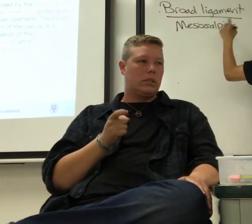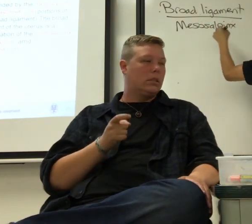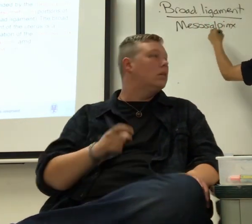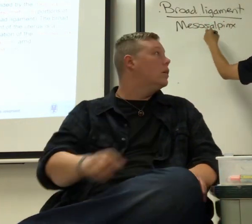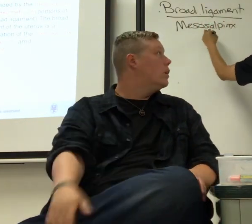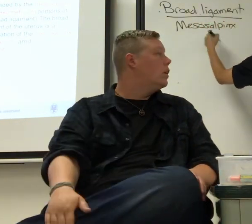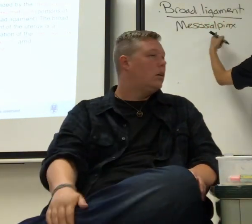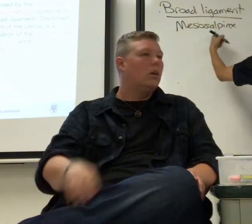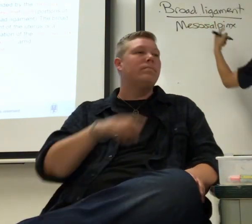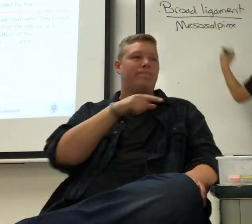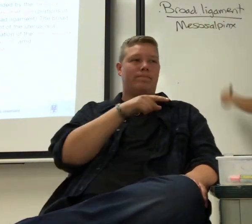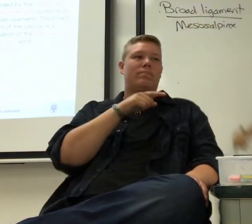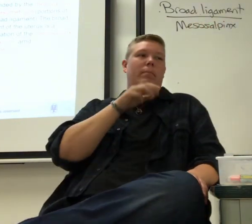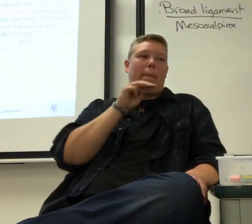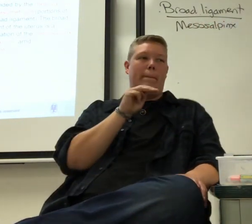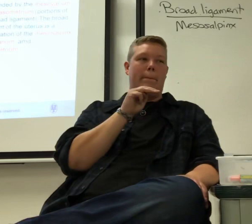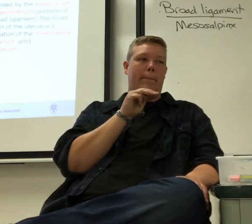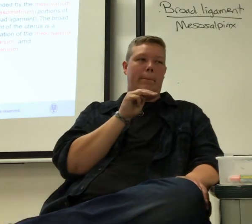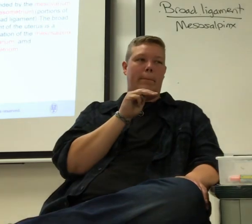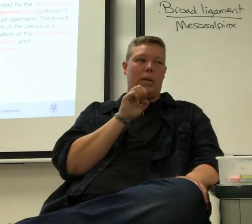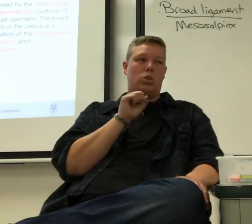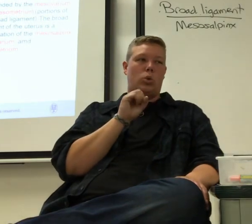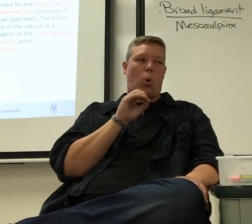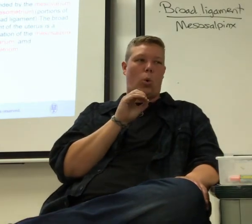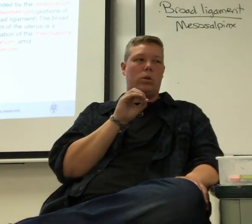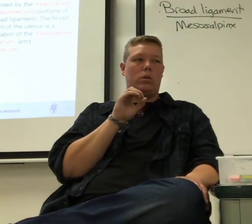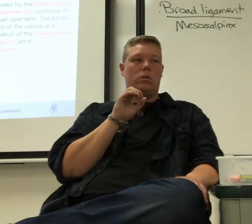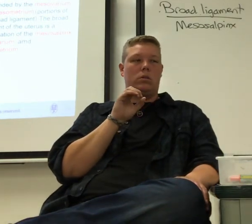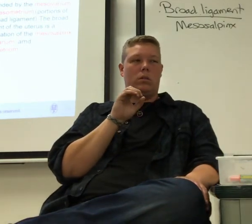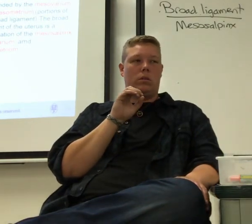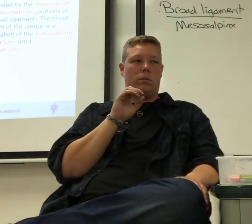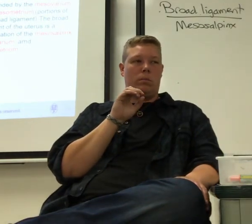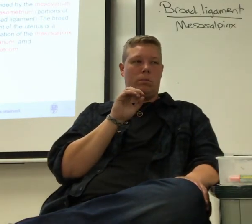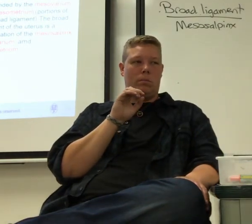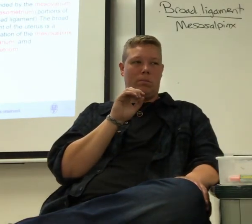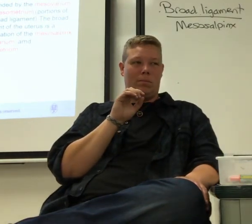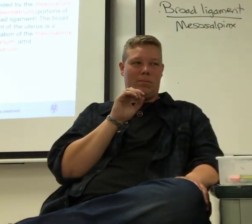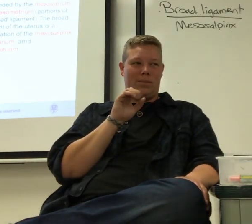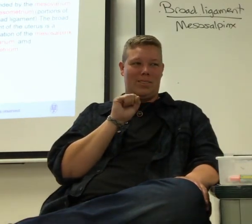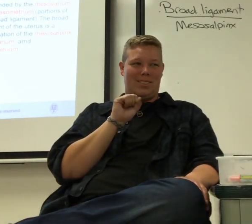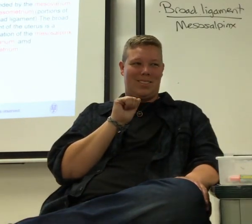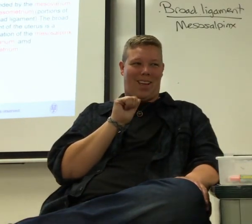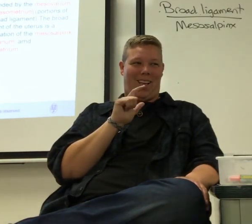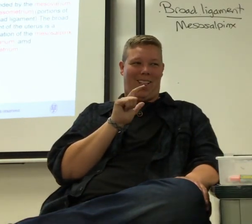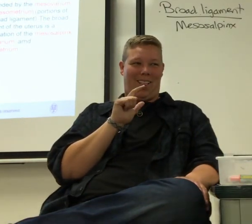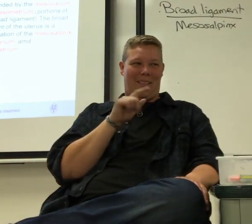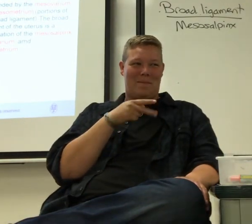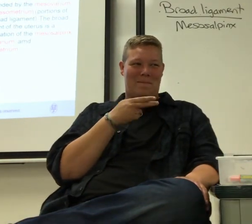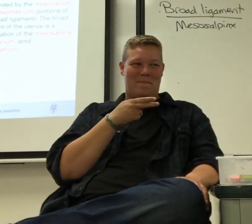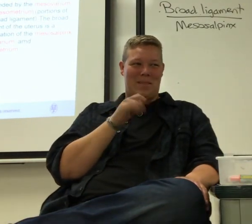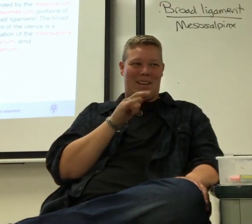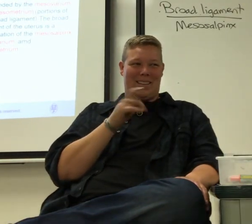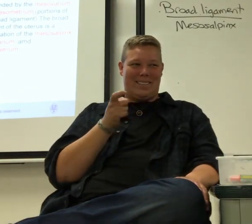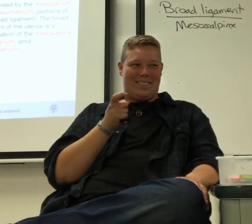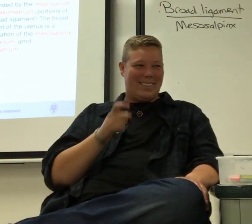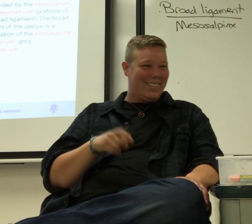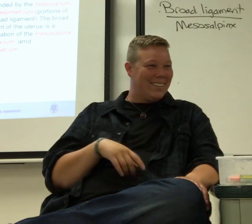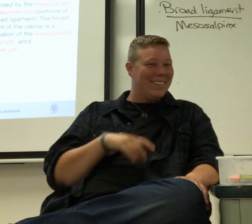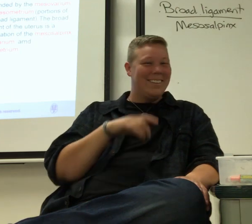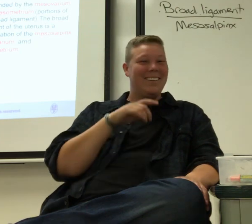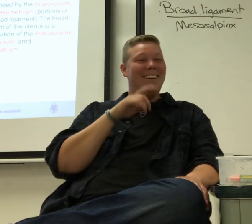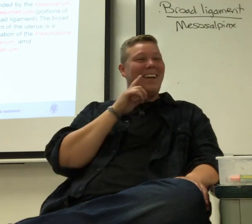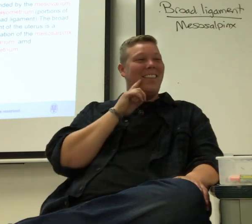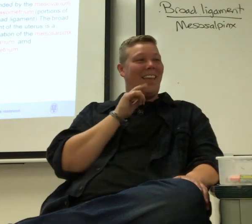Now the mesosalpinx, salpinx means trumpet because the uterine tube looks like a trumpet. This is just the part of the broad